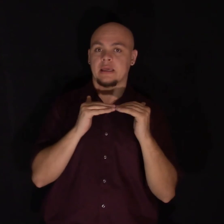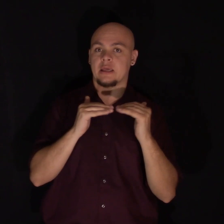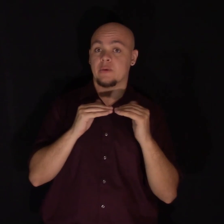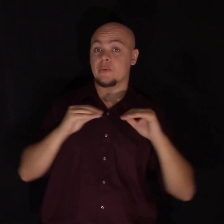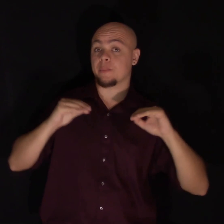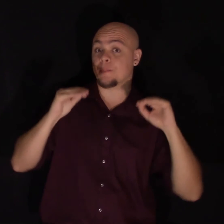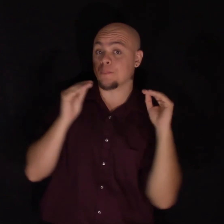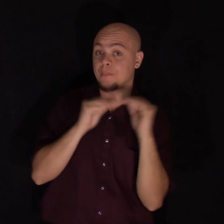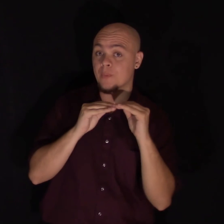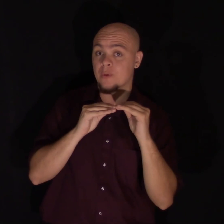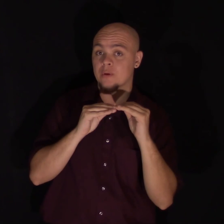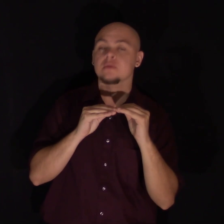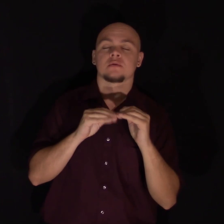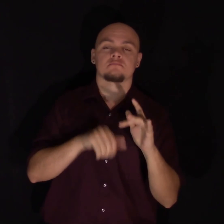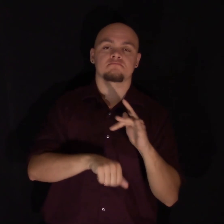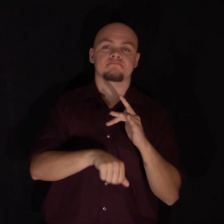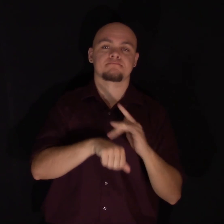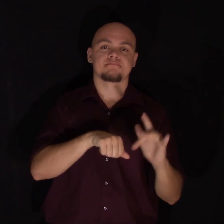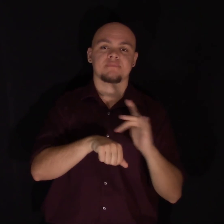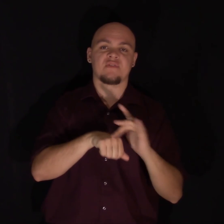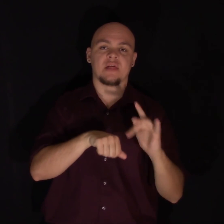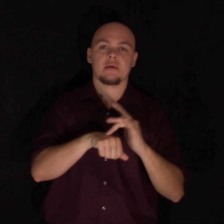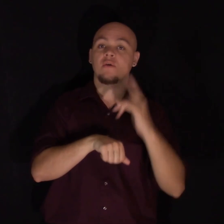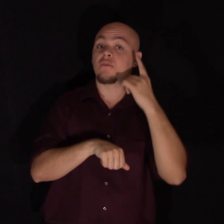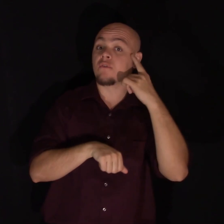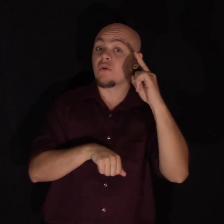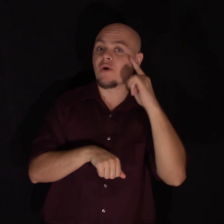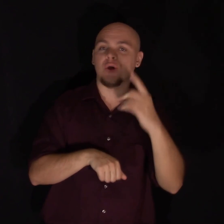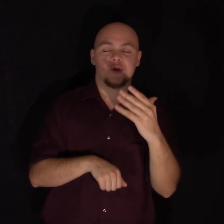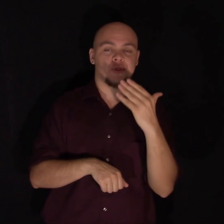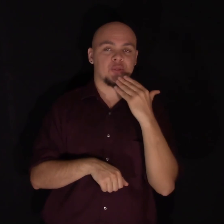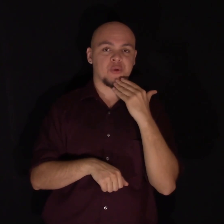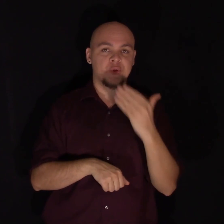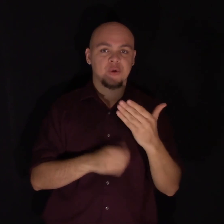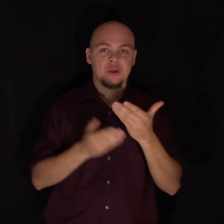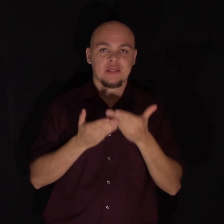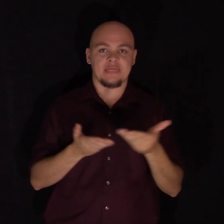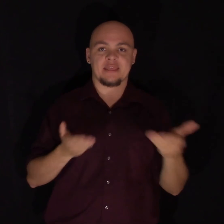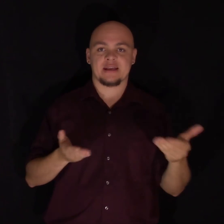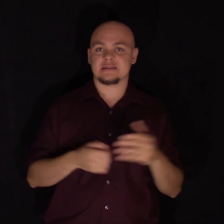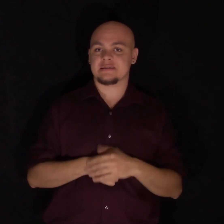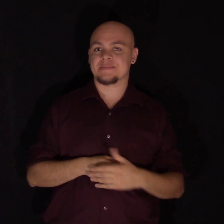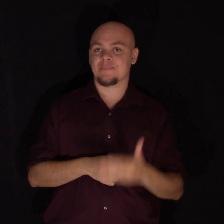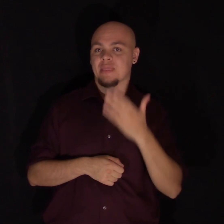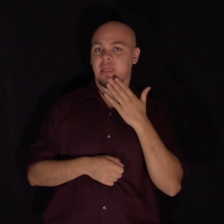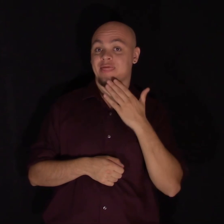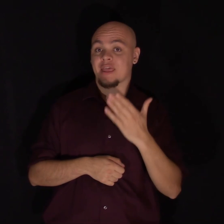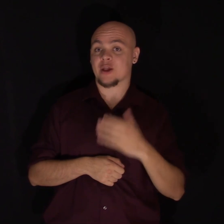So let's make room for the good stuff. Thank you.